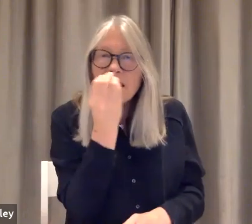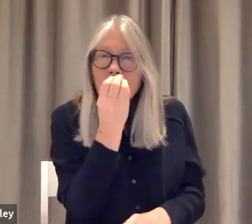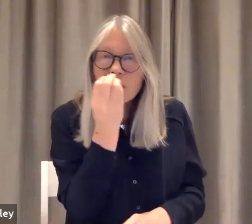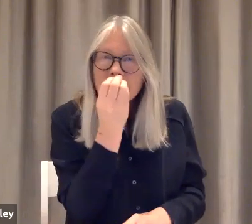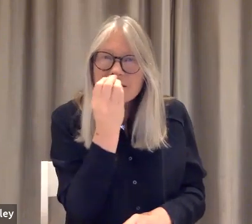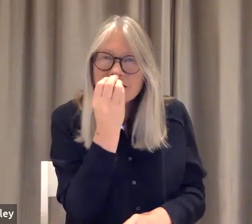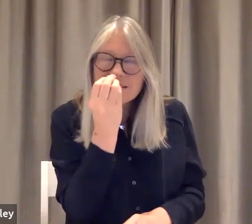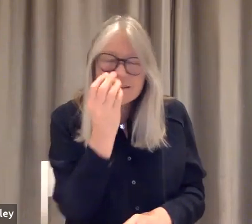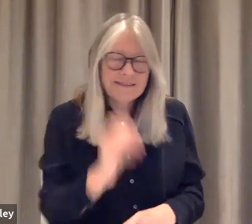Flower.